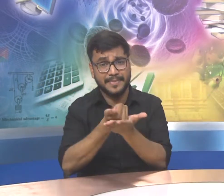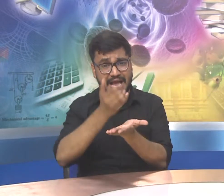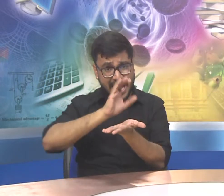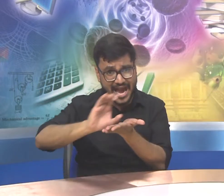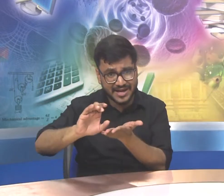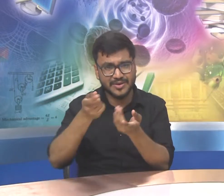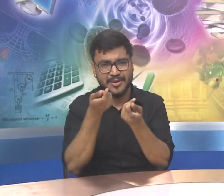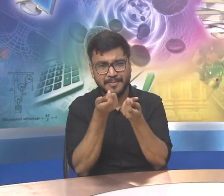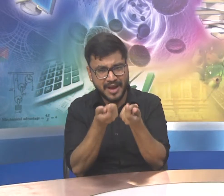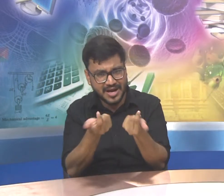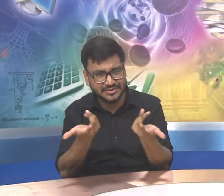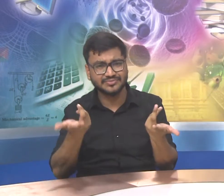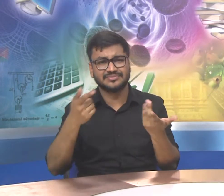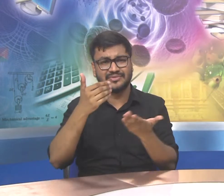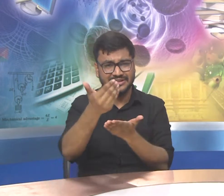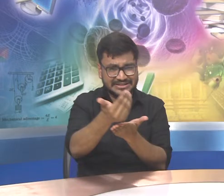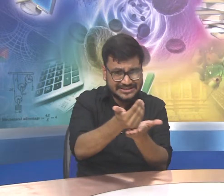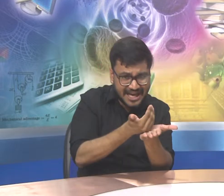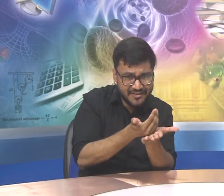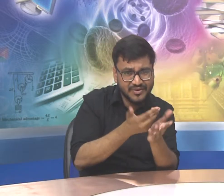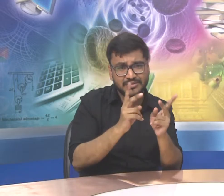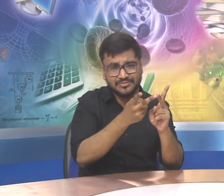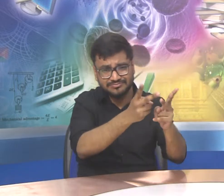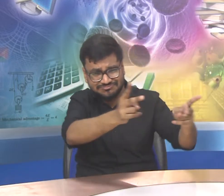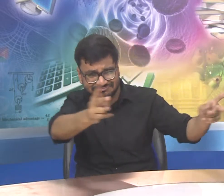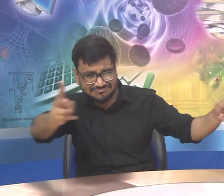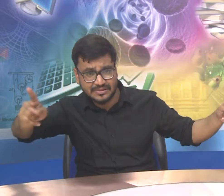Now we will look what is bank deposit account.